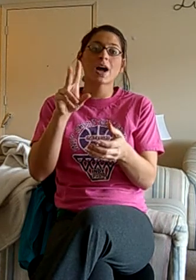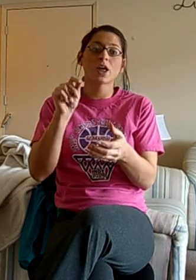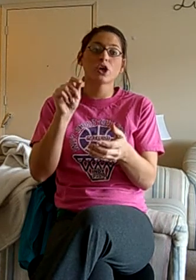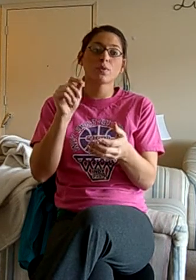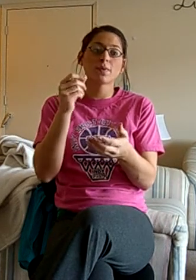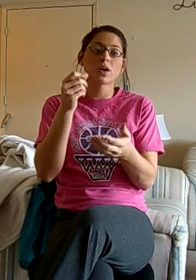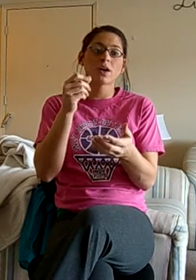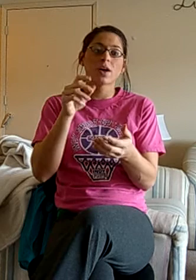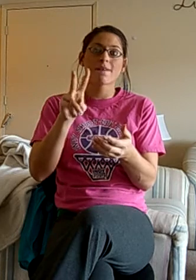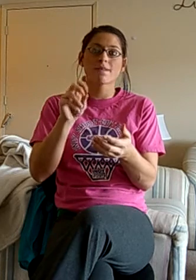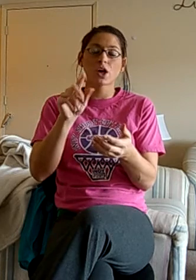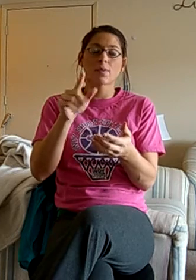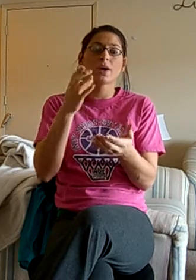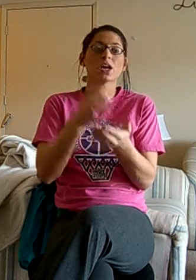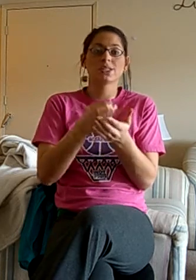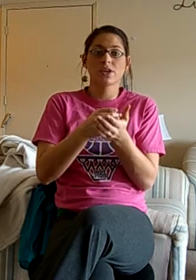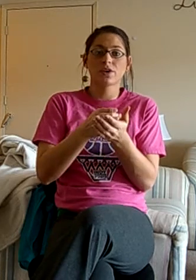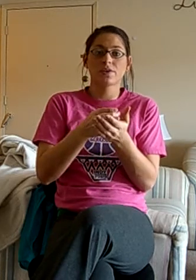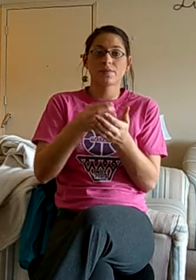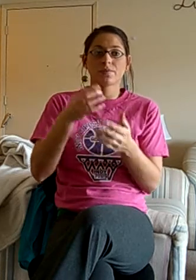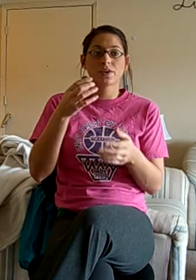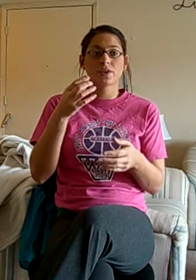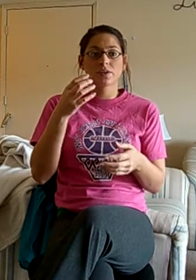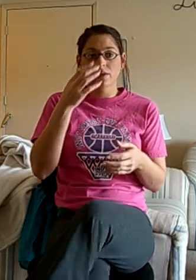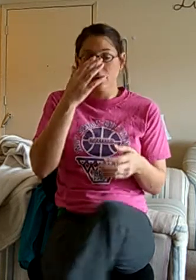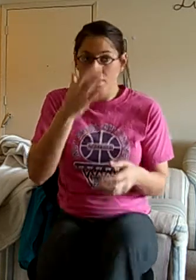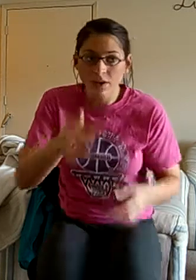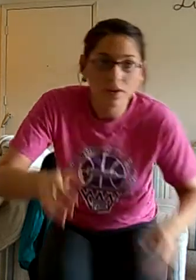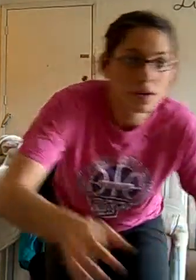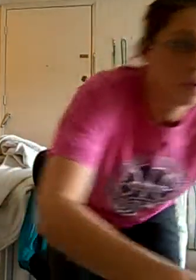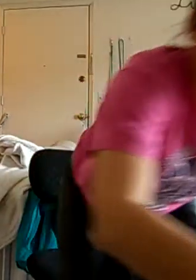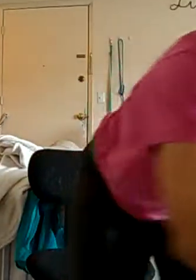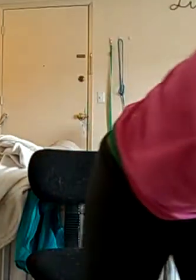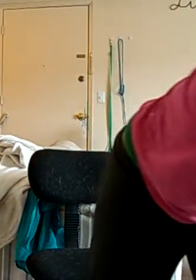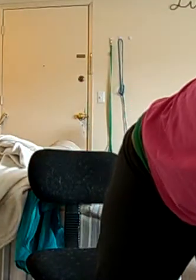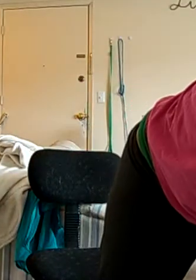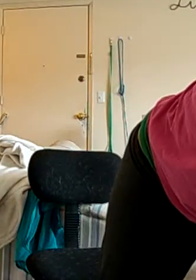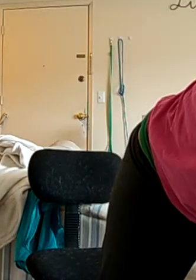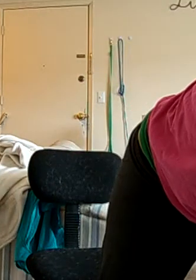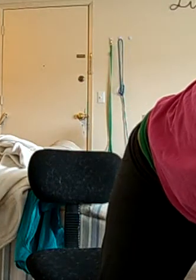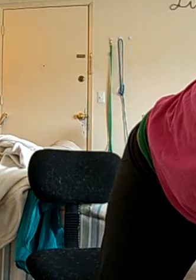If particles of a liquid are like marbles in a jar, particles